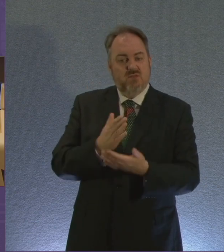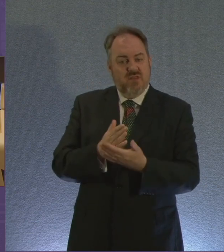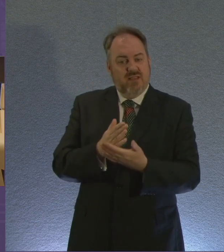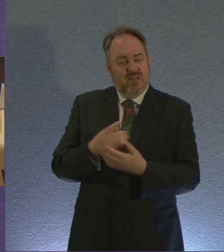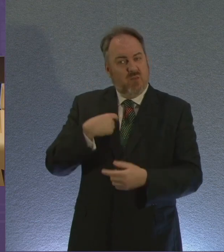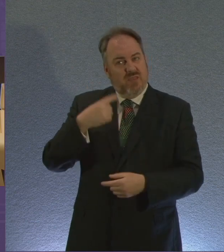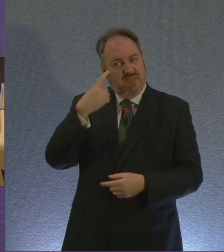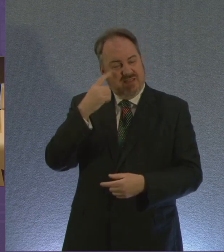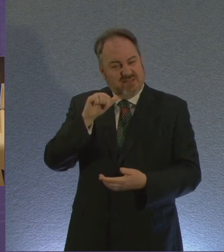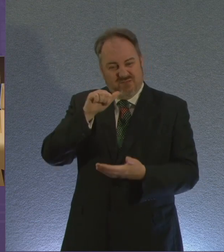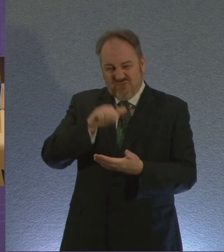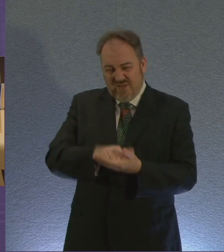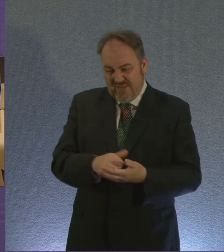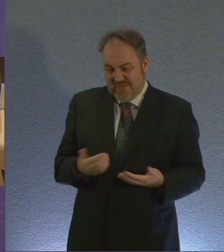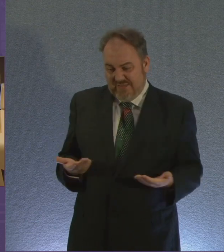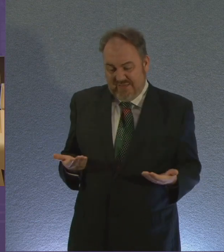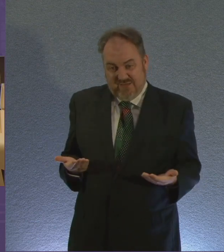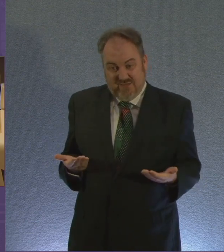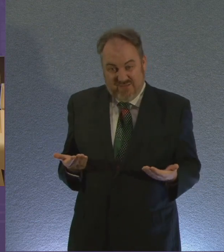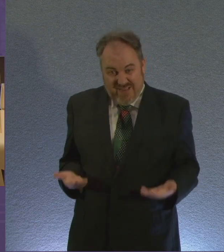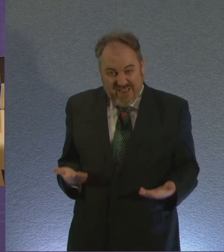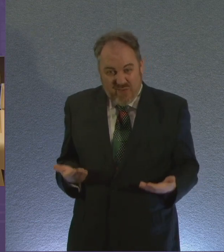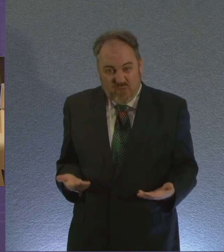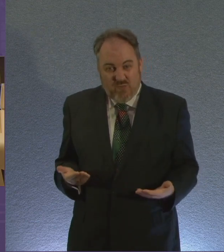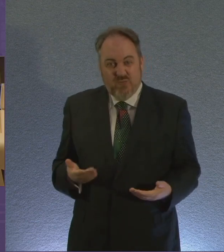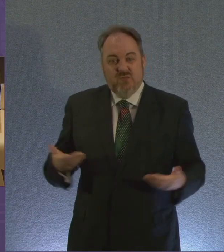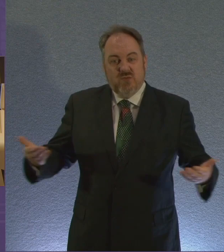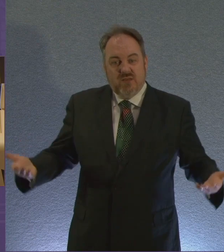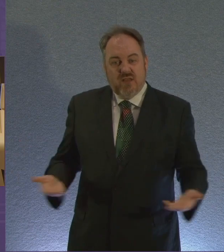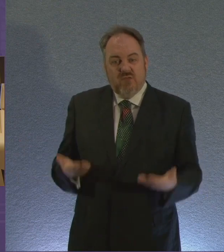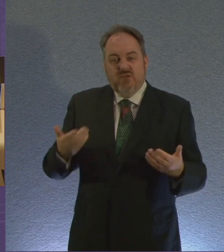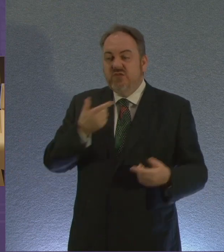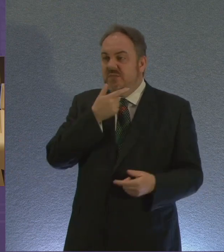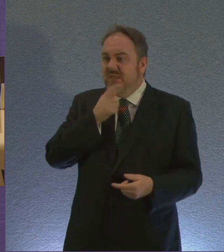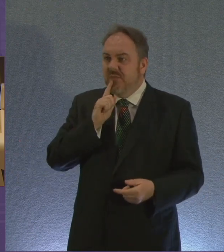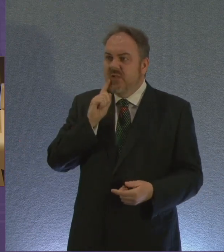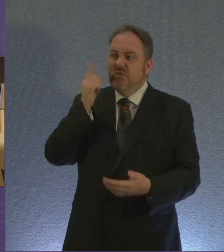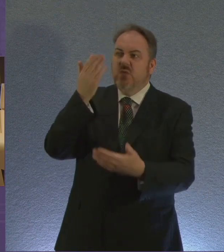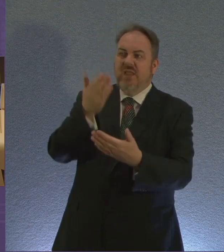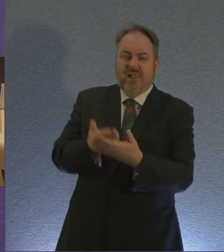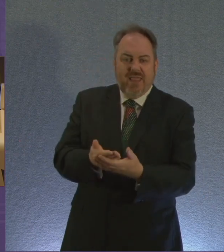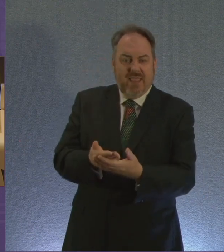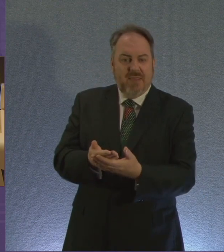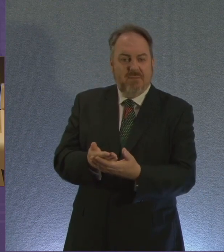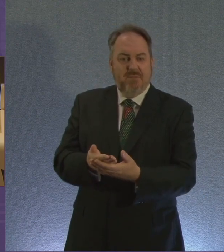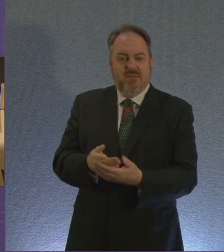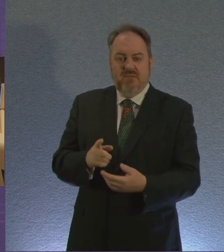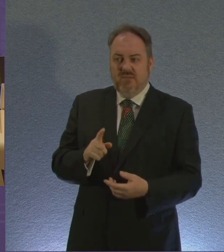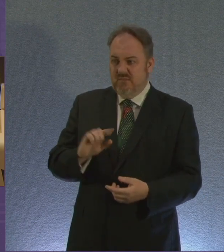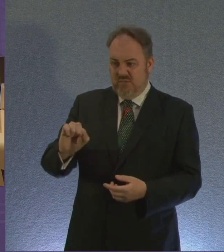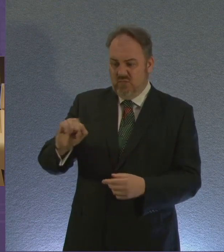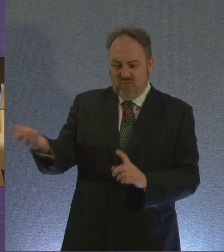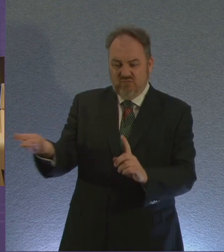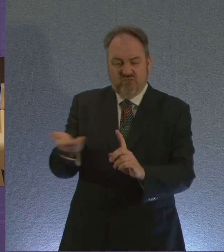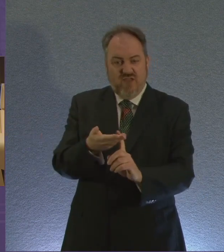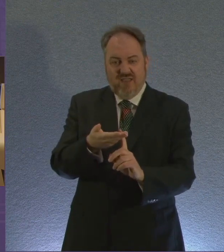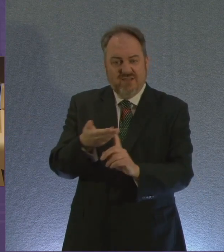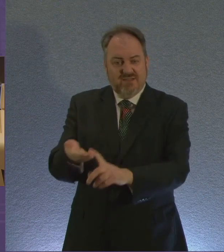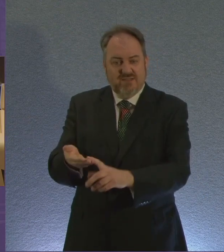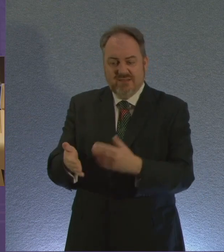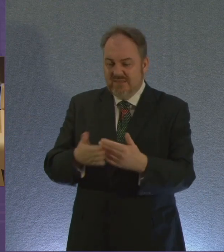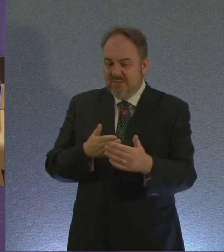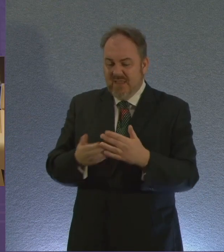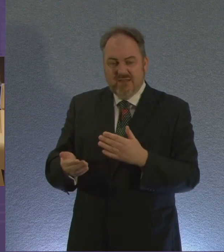right, so that the Scottish Government can encourage people to claim what they are due, whether it's social security or